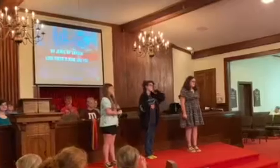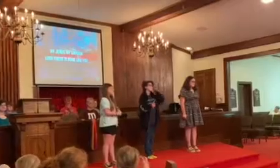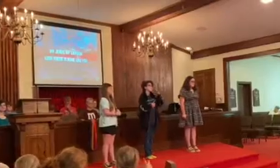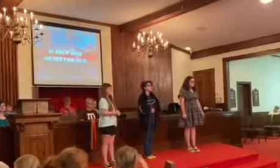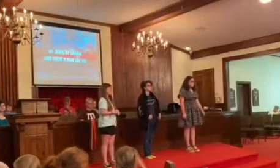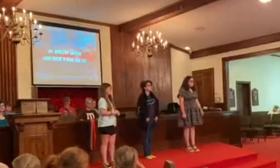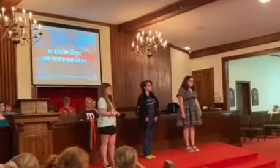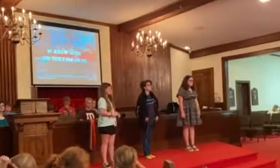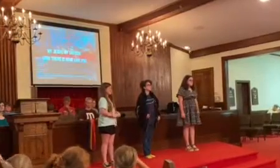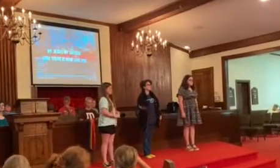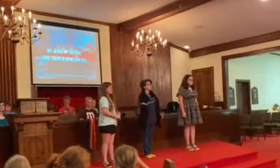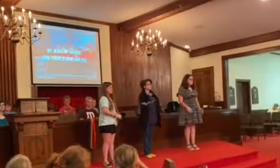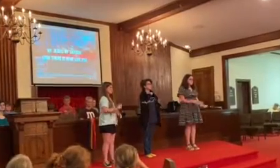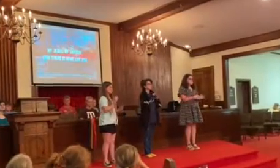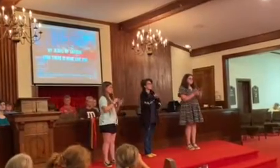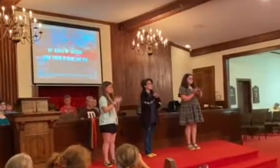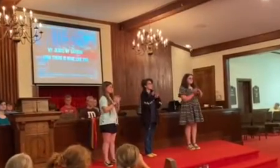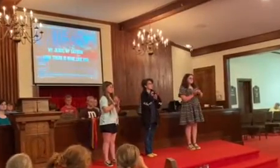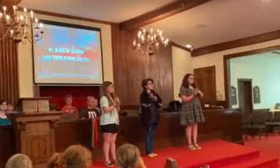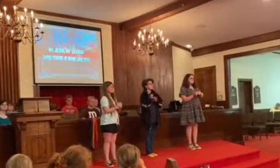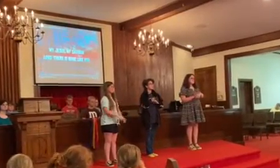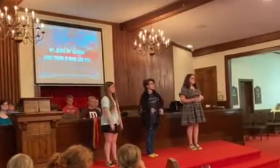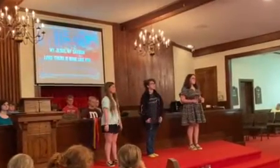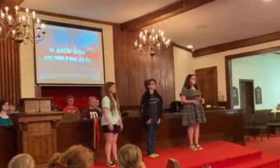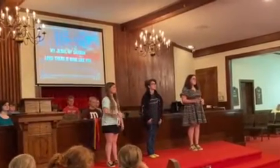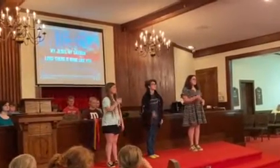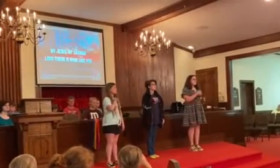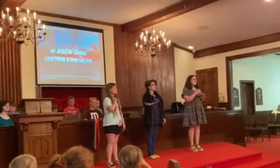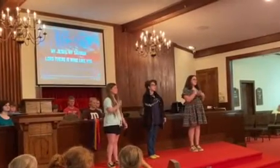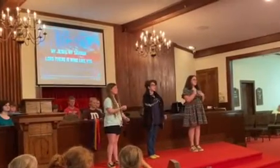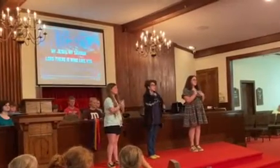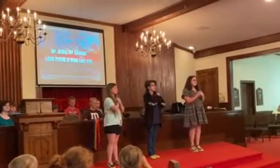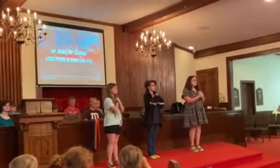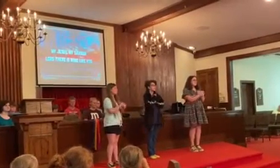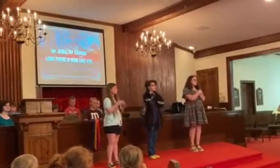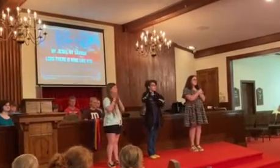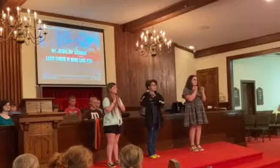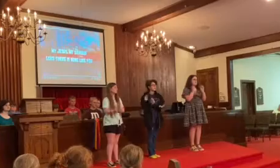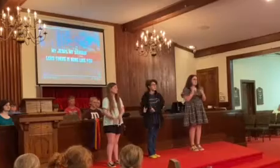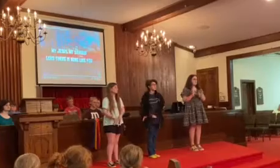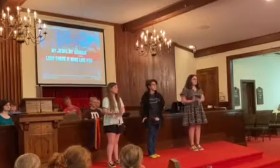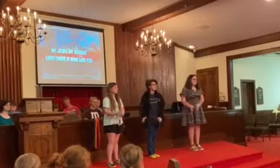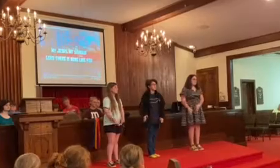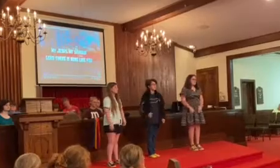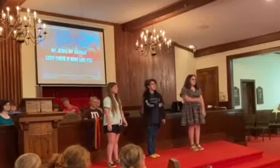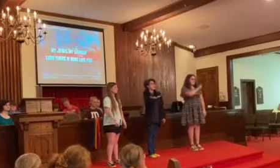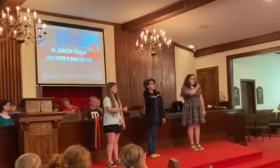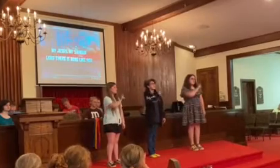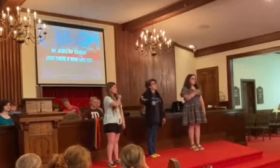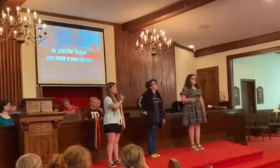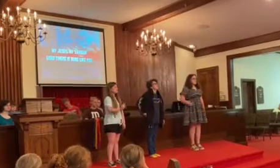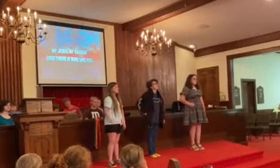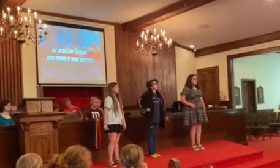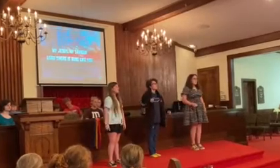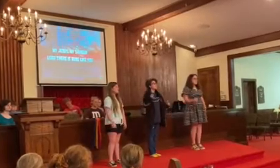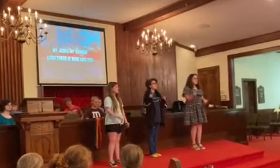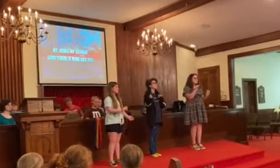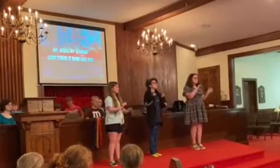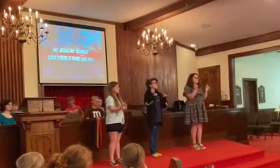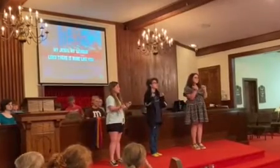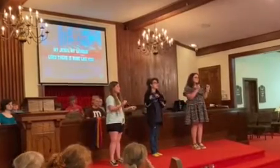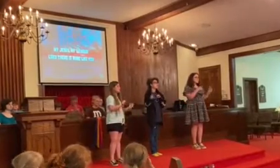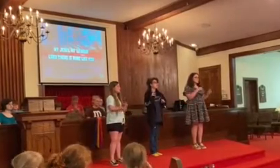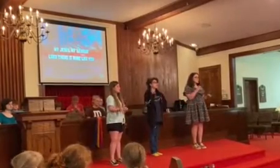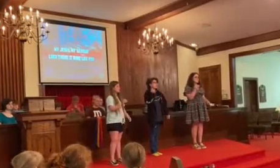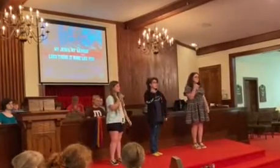Hi, Jesus, my Savior, Lord, there